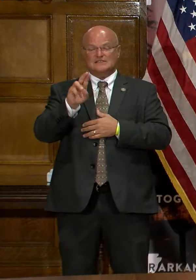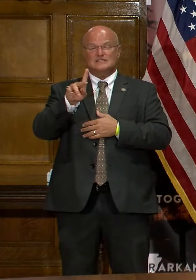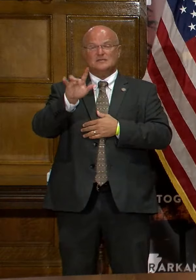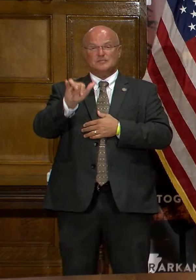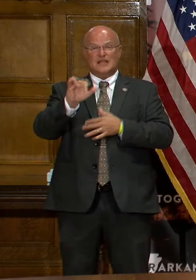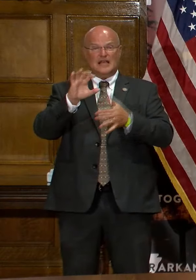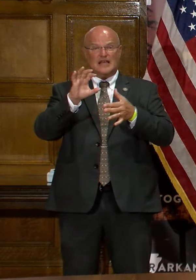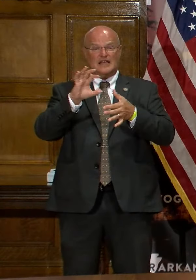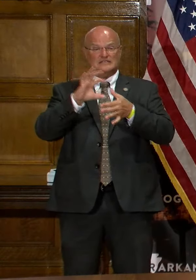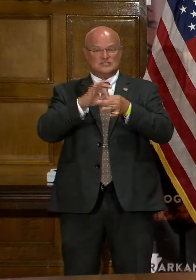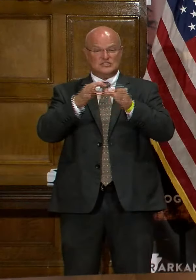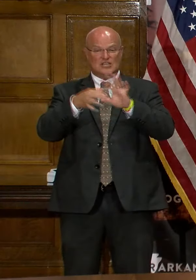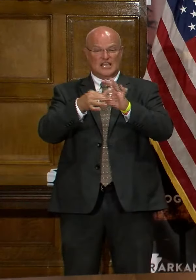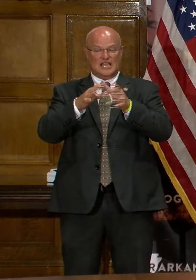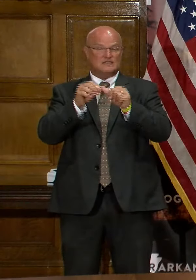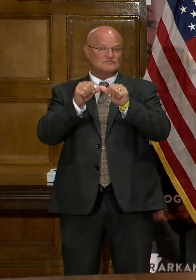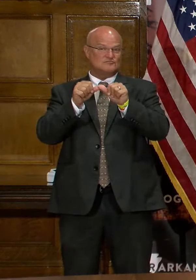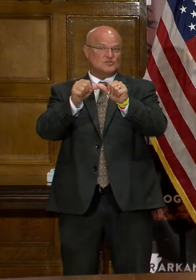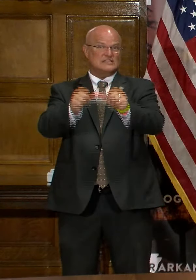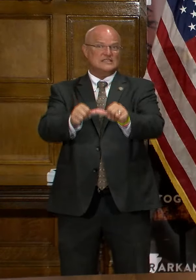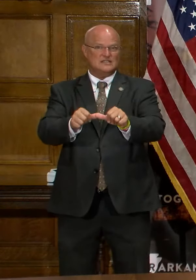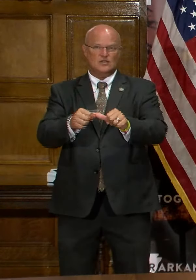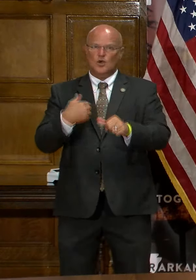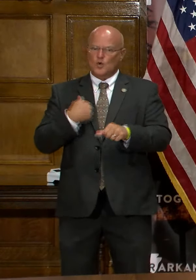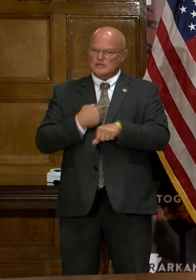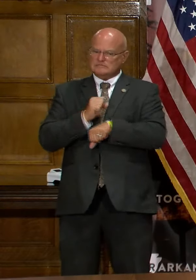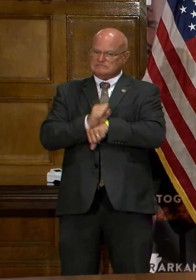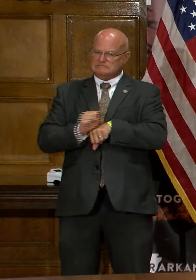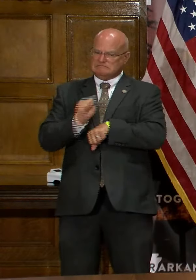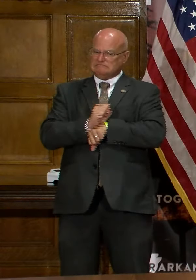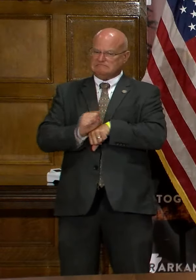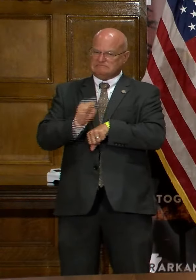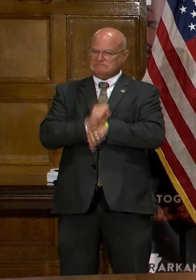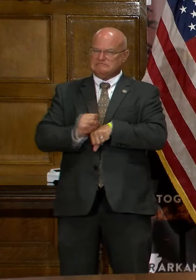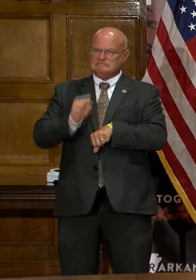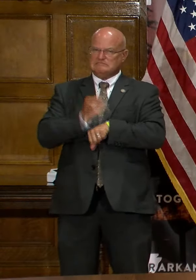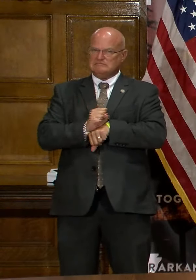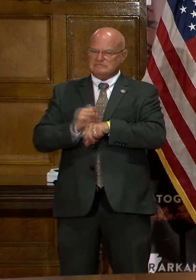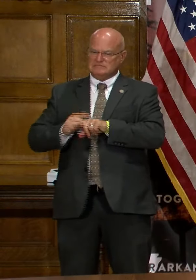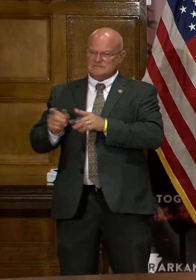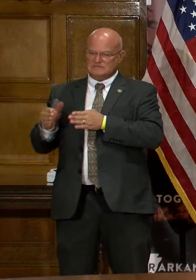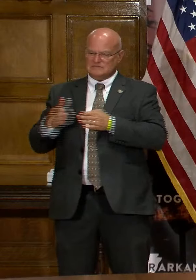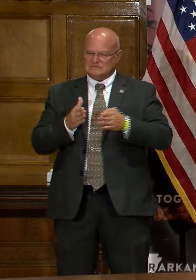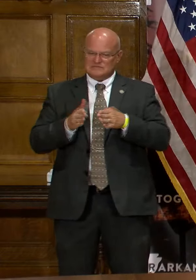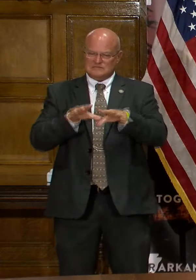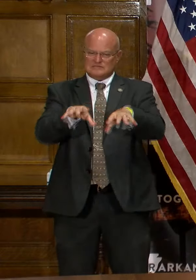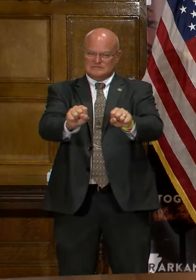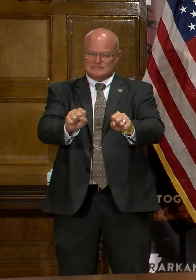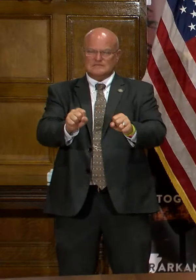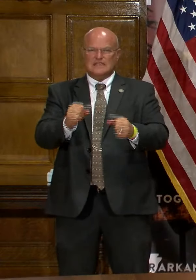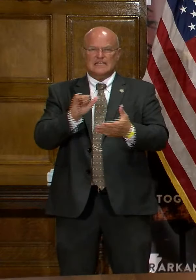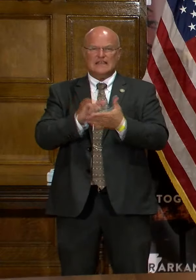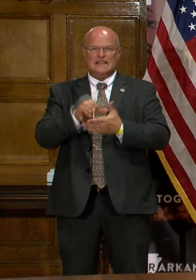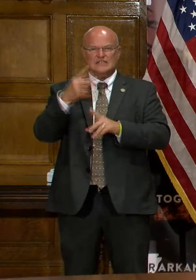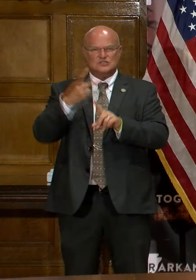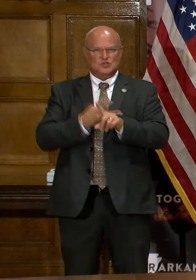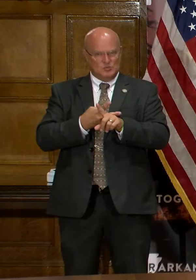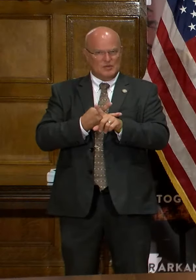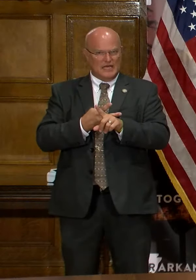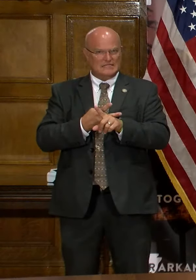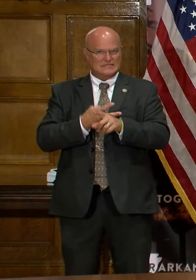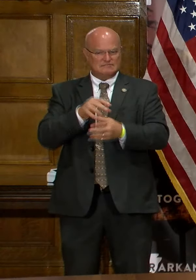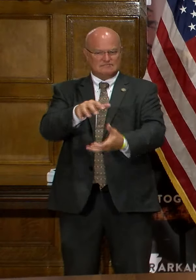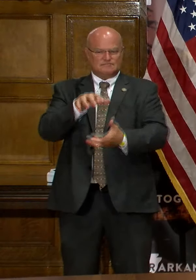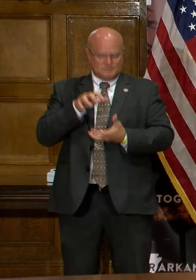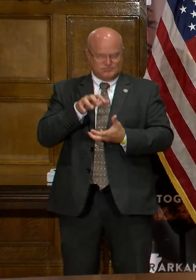will continue. And we had to work it. We had to work through a number of different ways to make sure that those